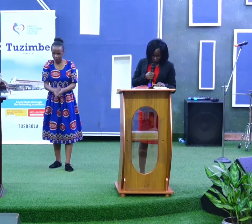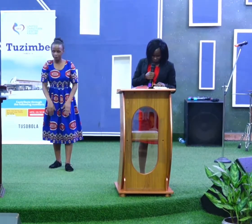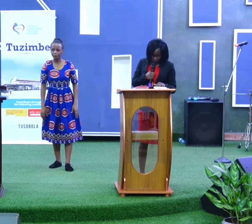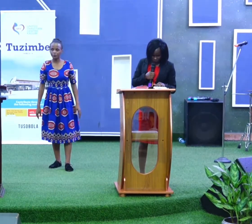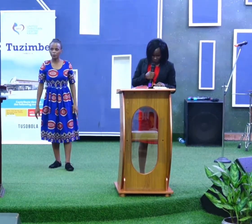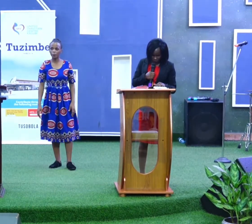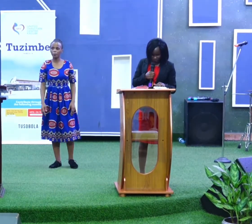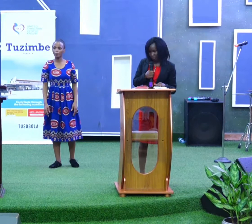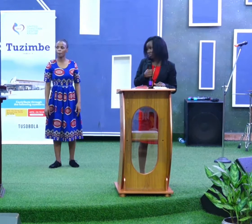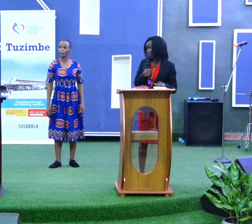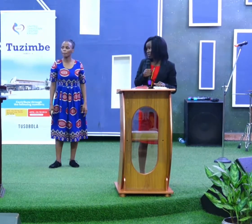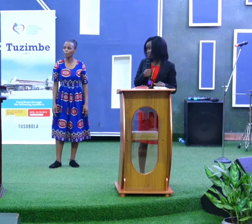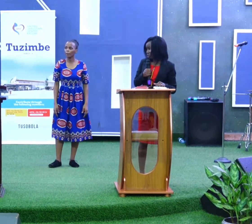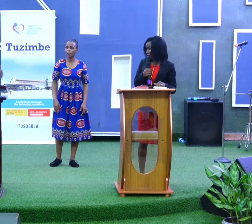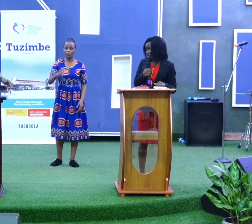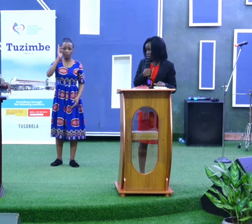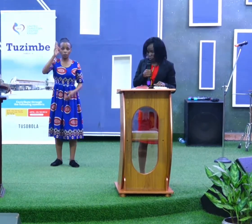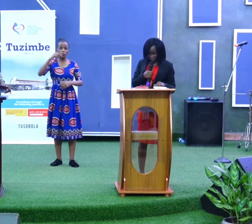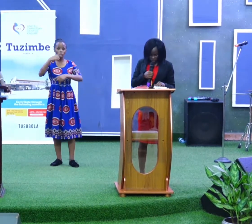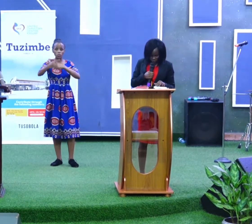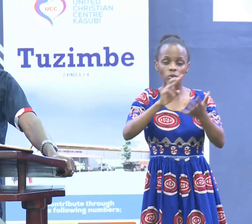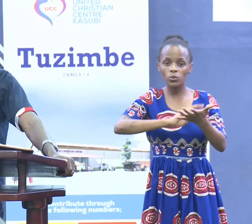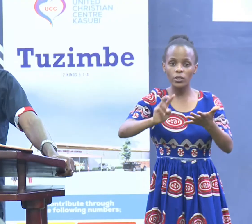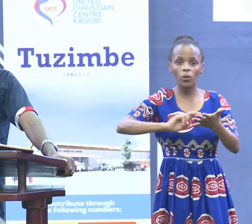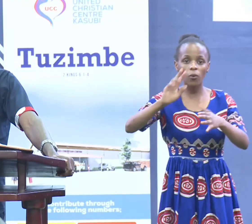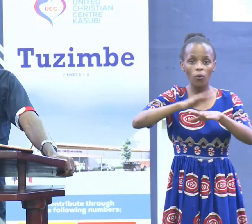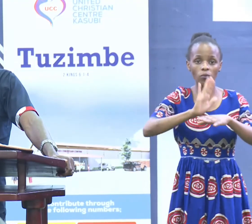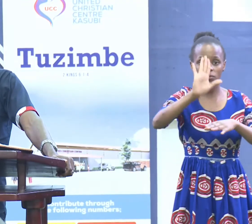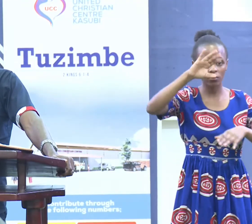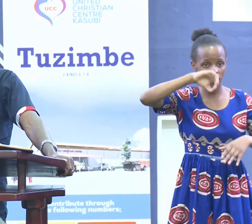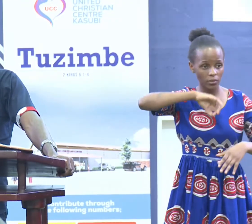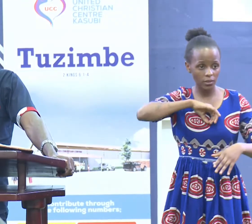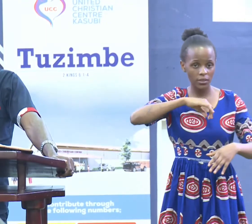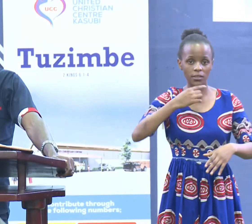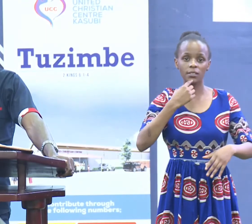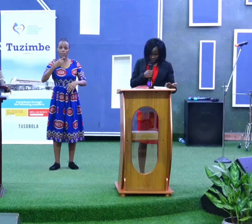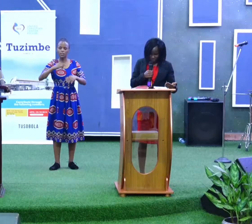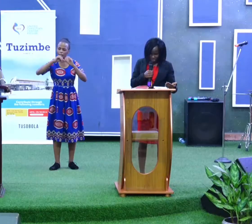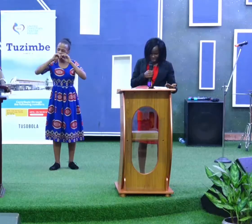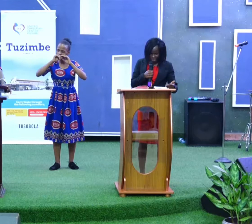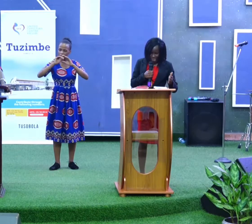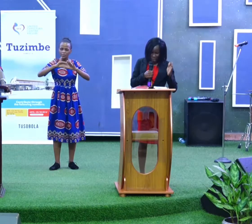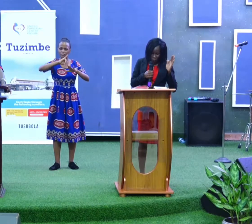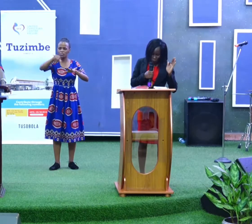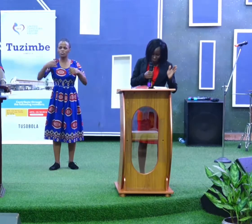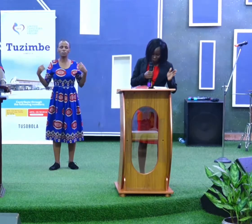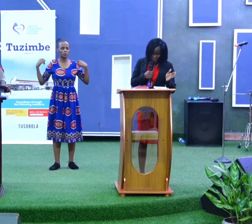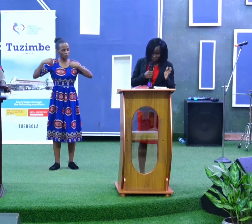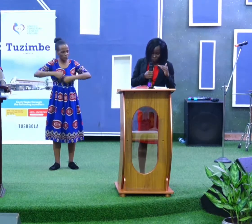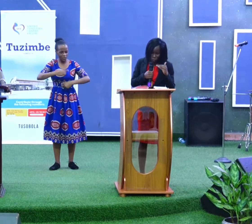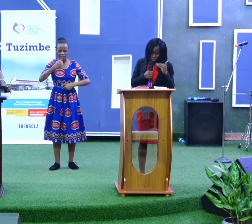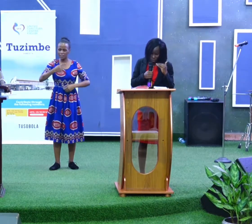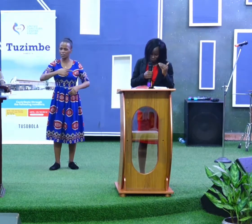continue from verse 15. Ojja kwongera osoma omaleyo. You continue to read verse 15. And he blessed Joseph and said,